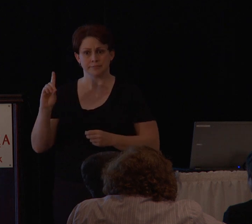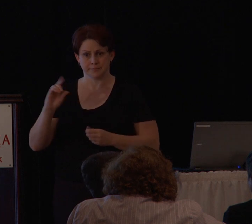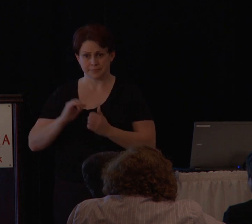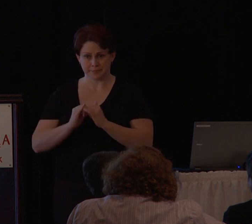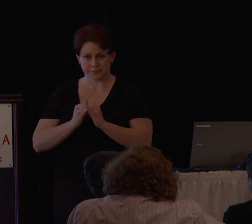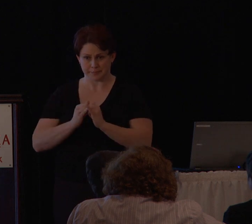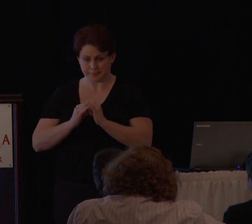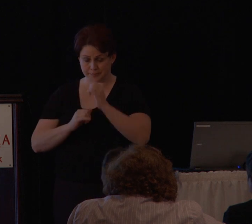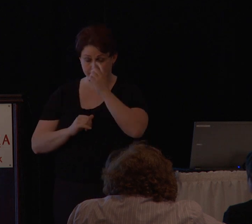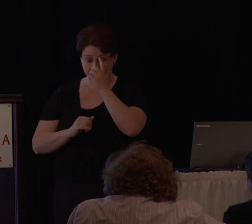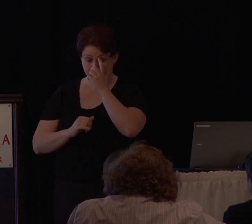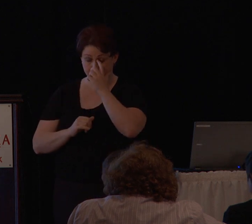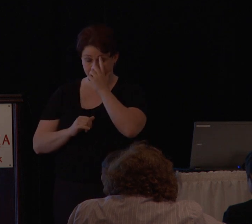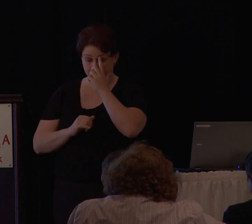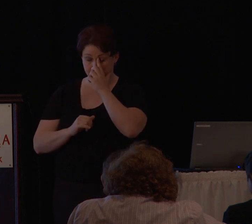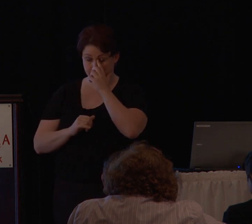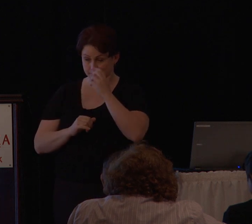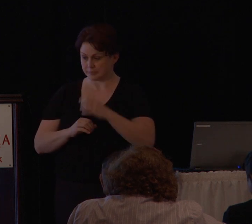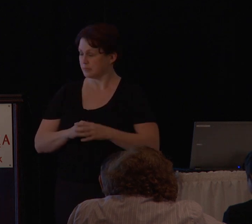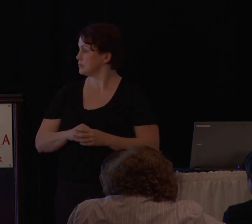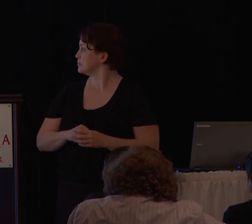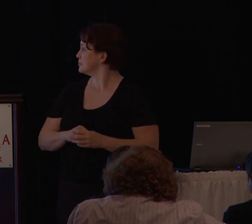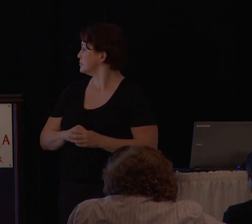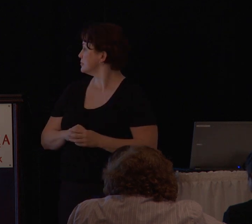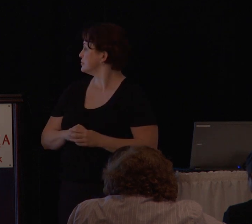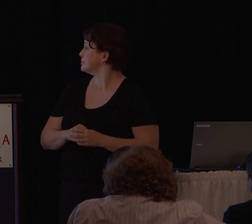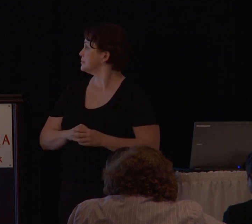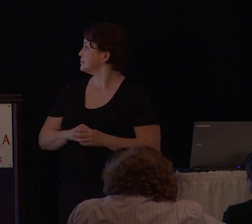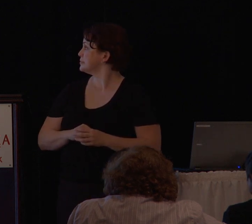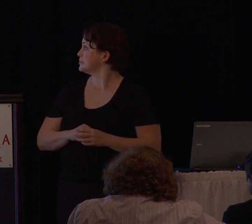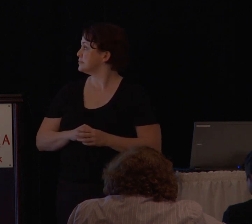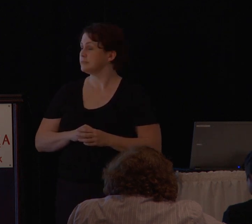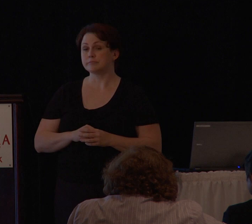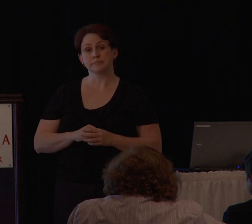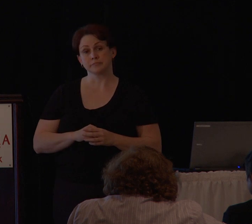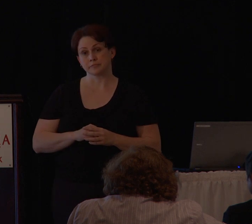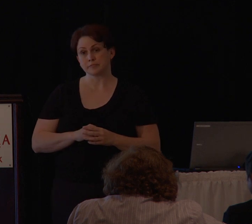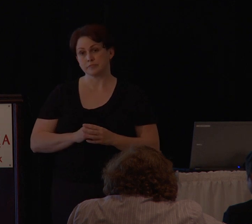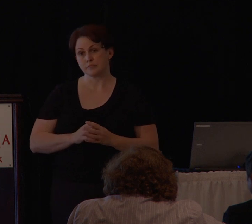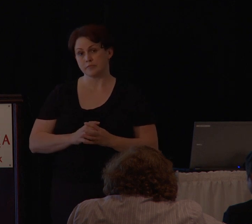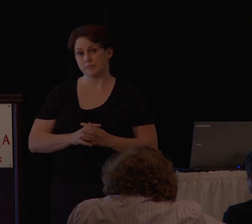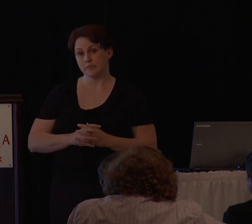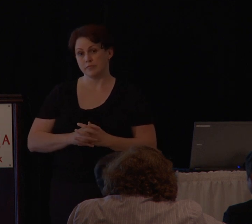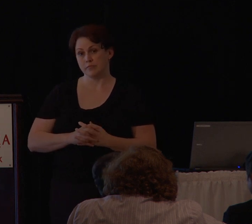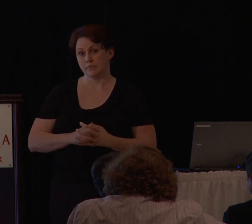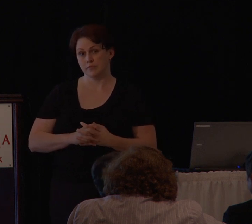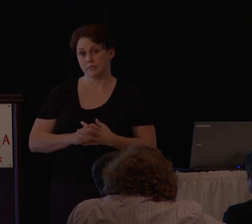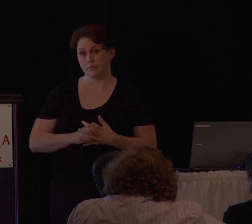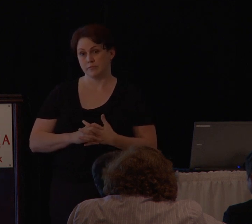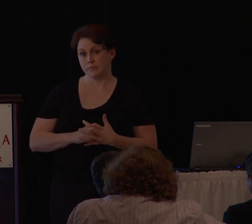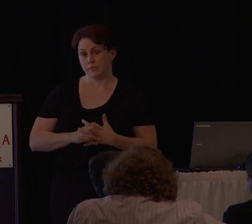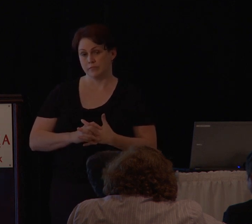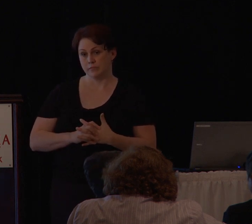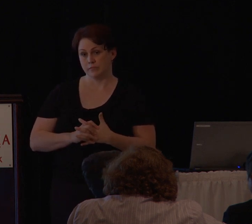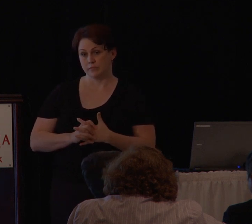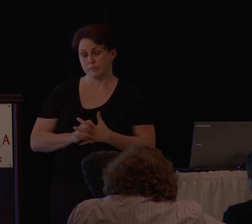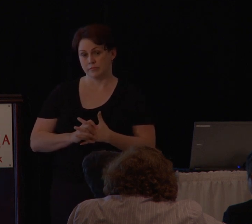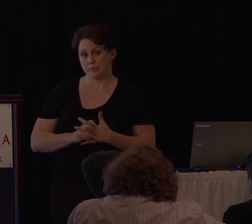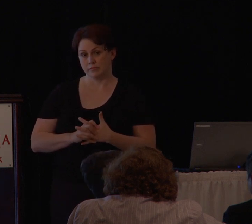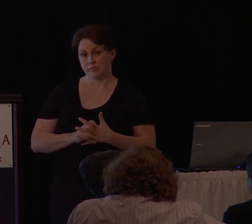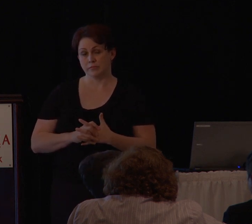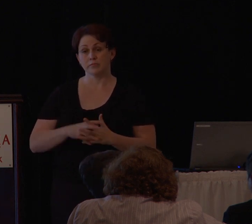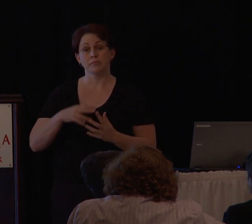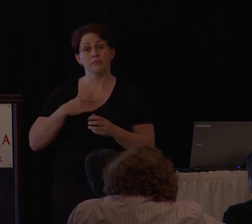We know, I've done quite a bit of work over the past few years as well with a wide variety of children with disabilities, and we know